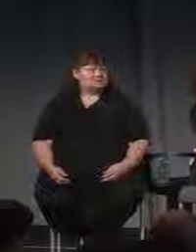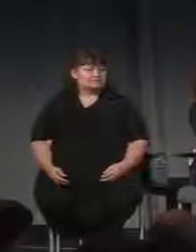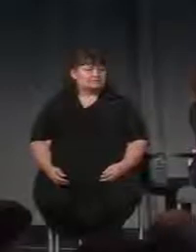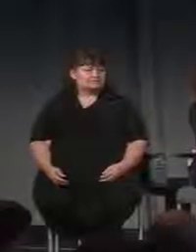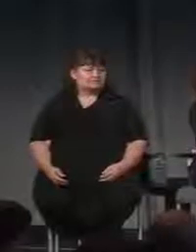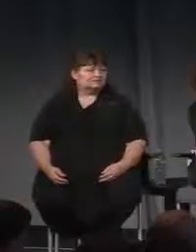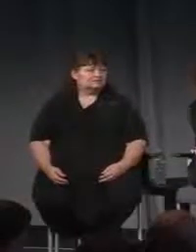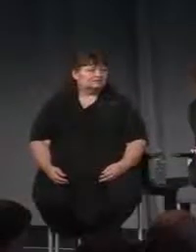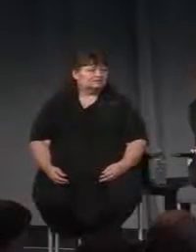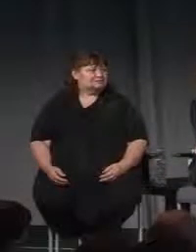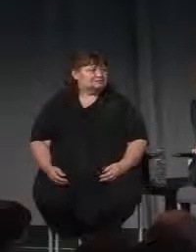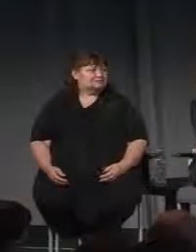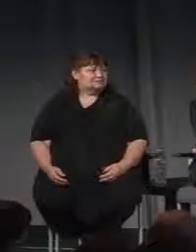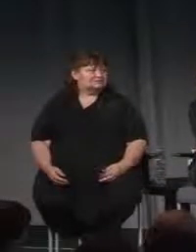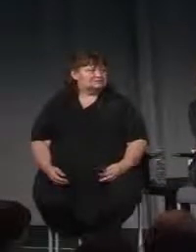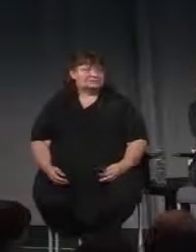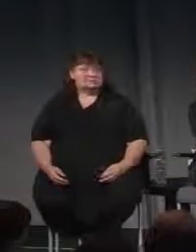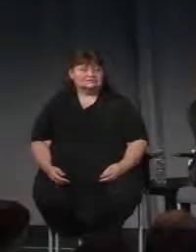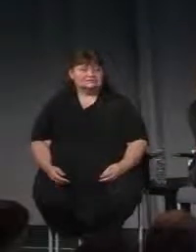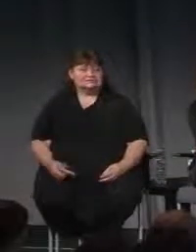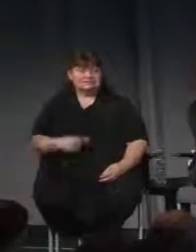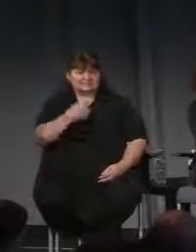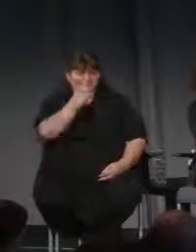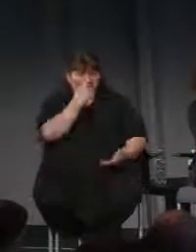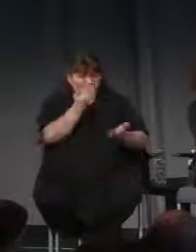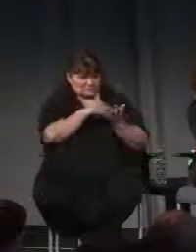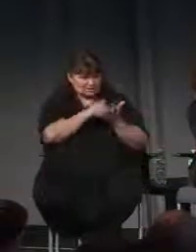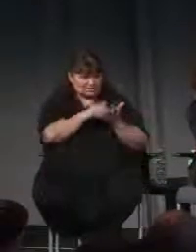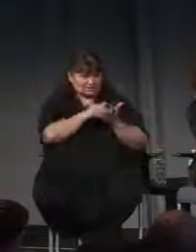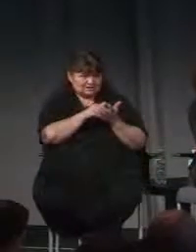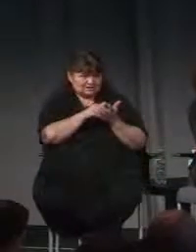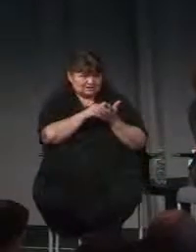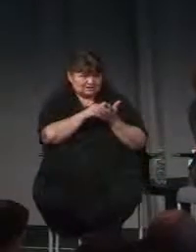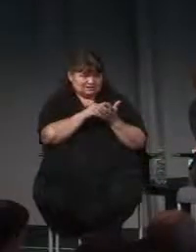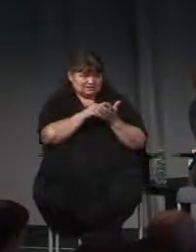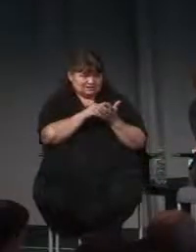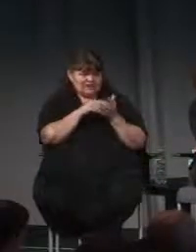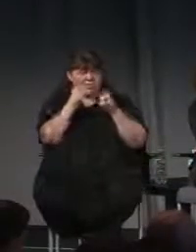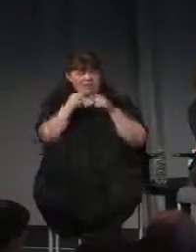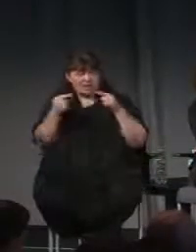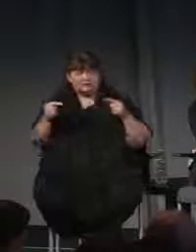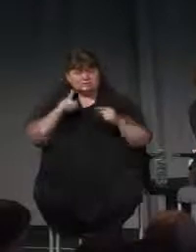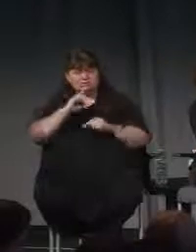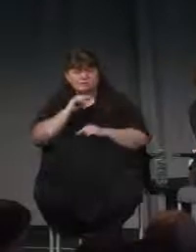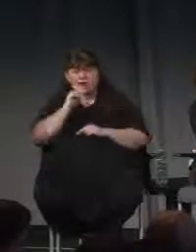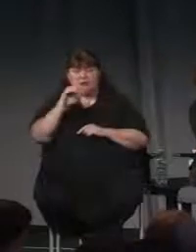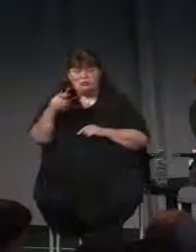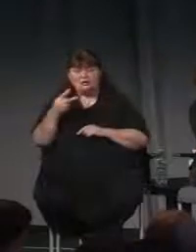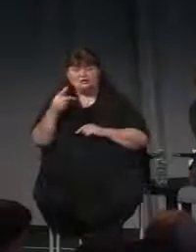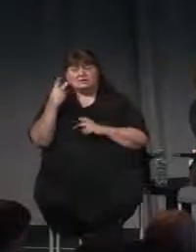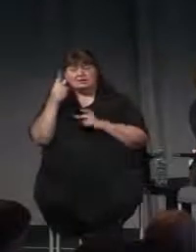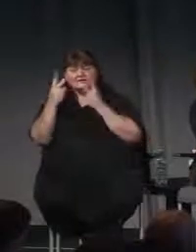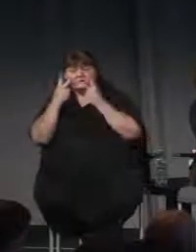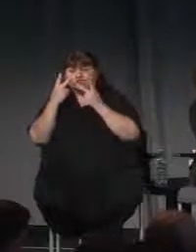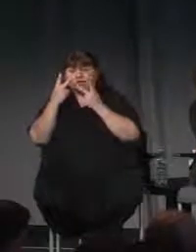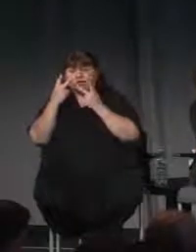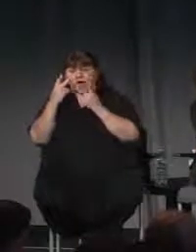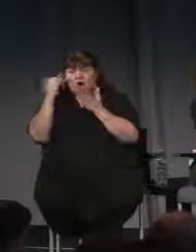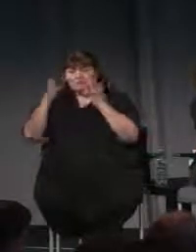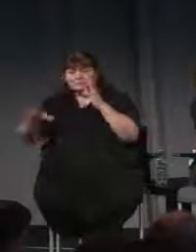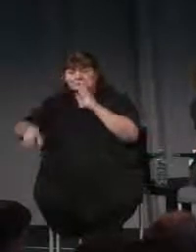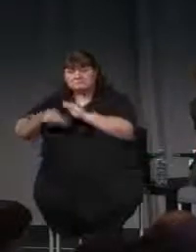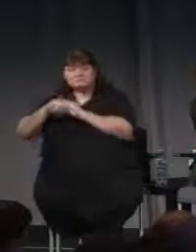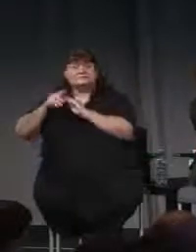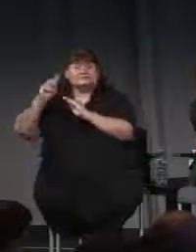Too silky, yes. So just to say again what I was saying, the opposite is also true. It's not only visual artists who get